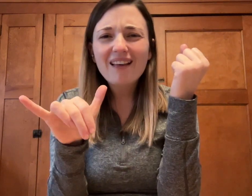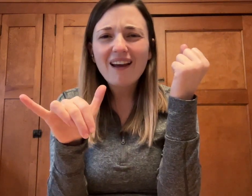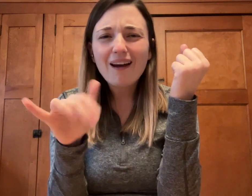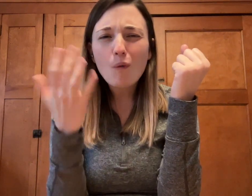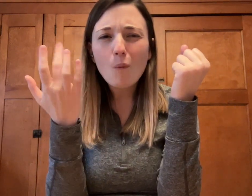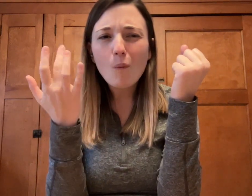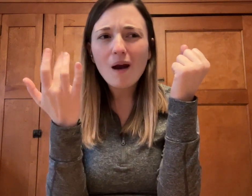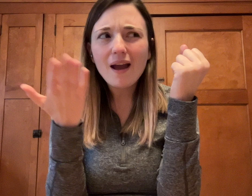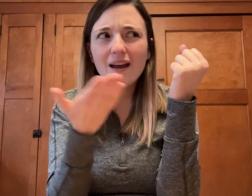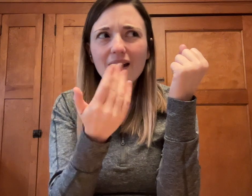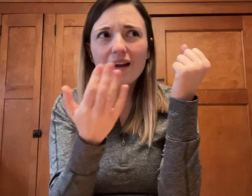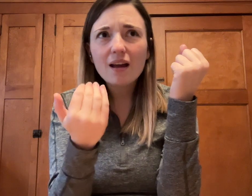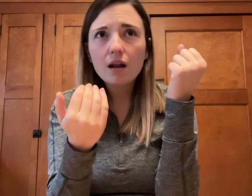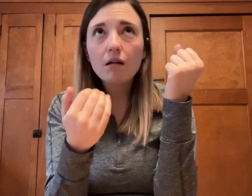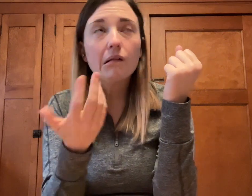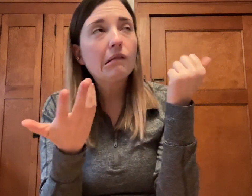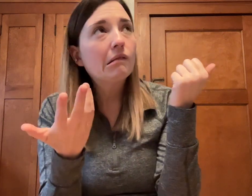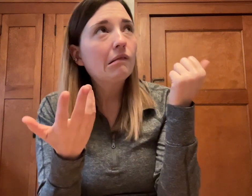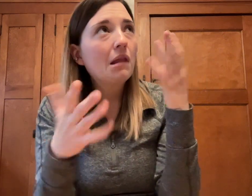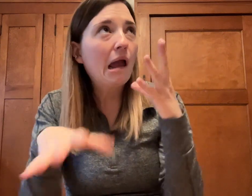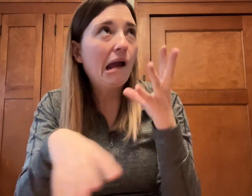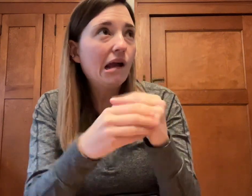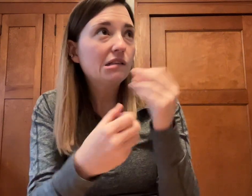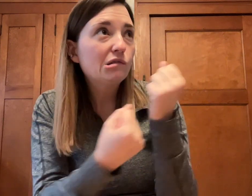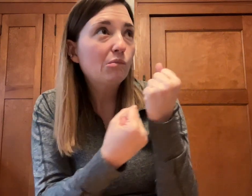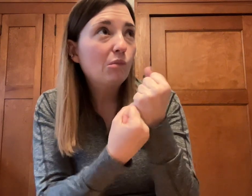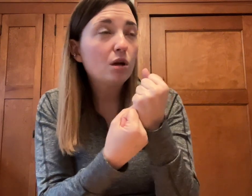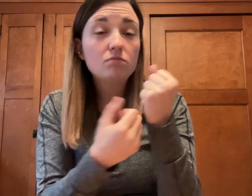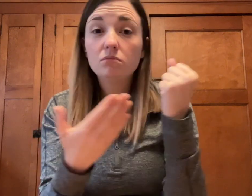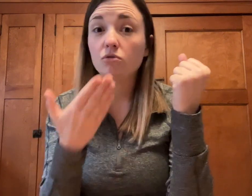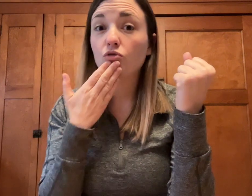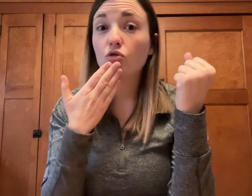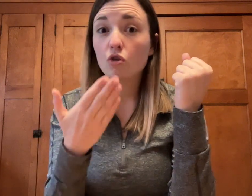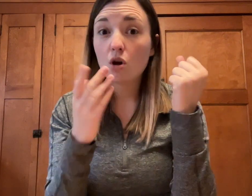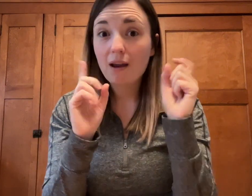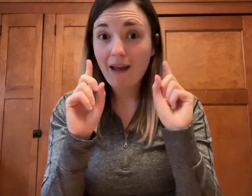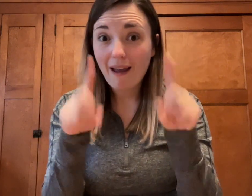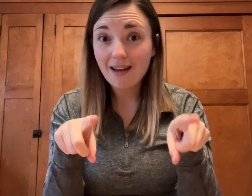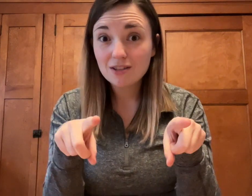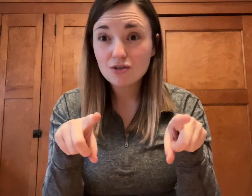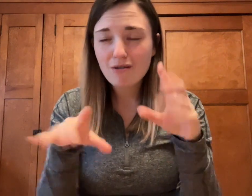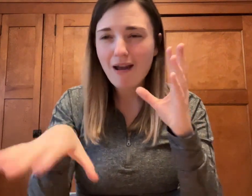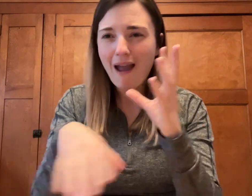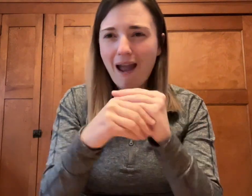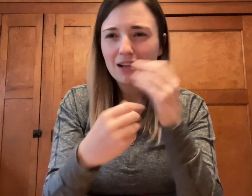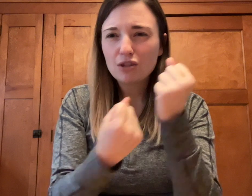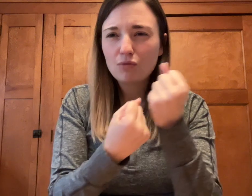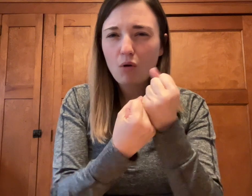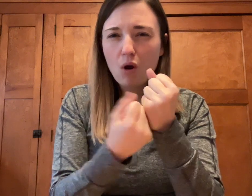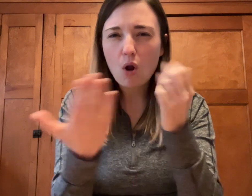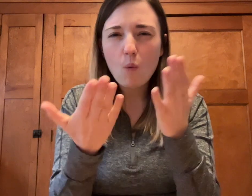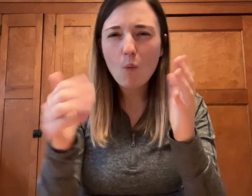Oh. To give it more support. Okay, very nice answer. Give it more support. Name something else. What do you think? Take your guesses. Protect